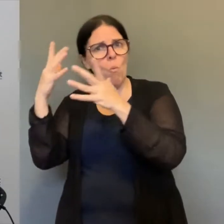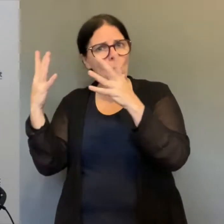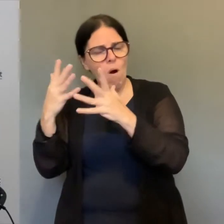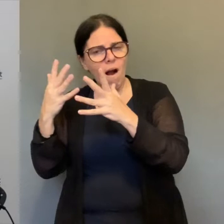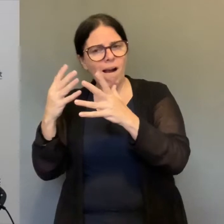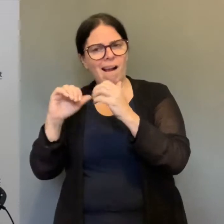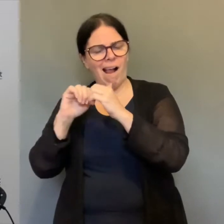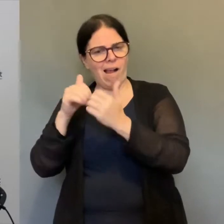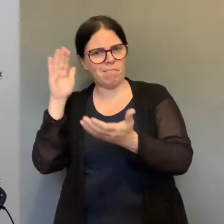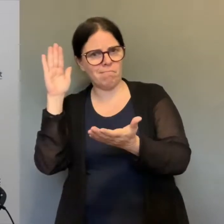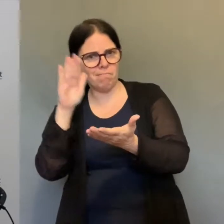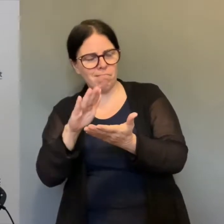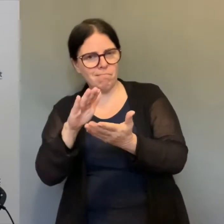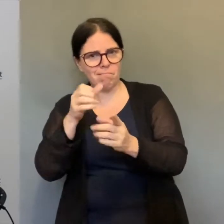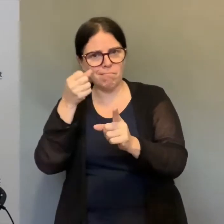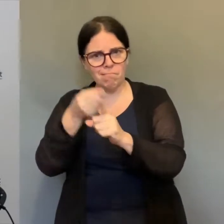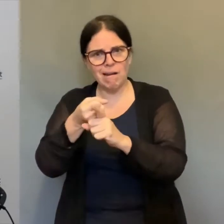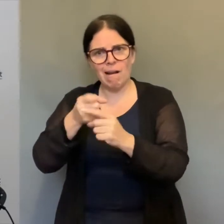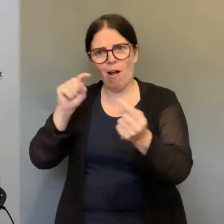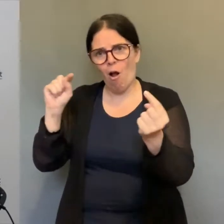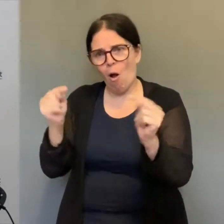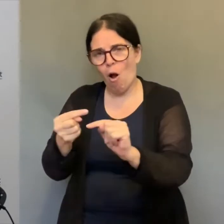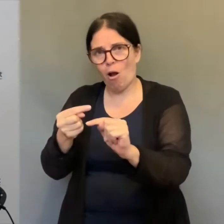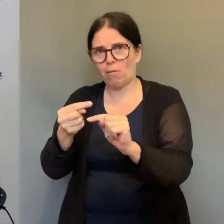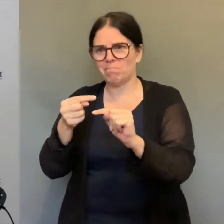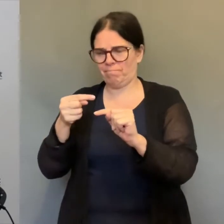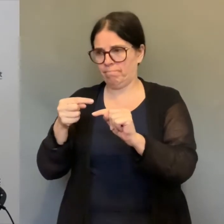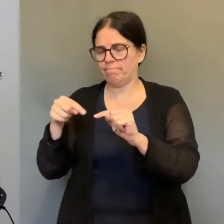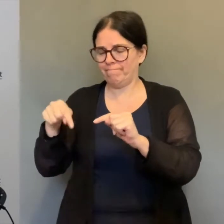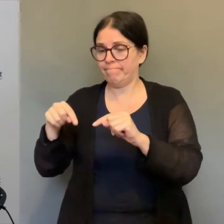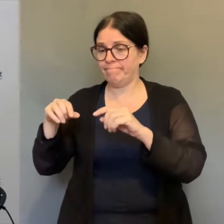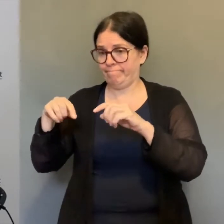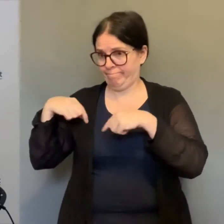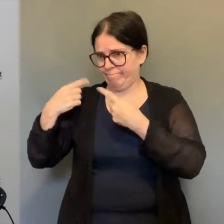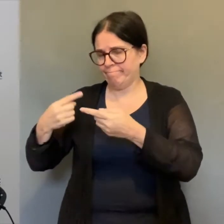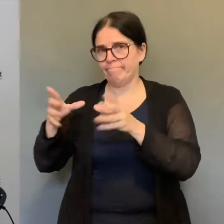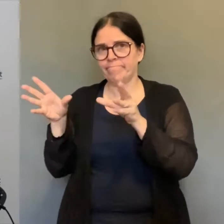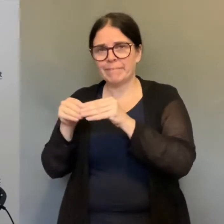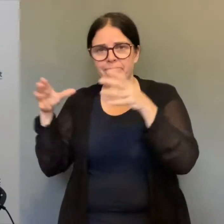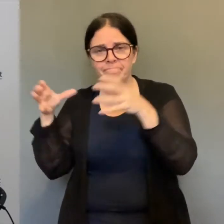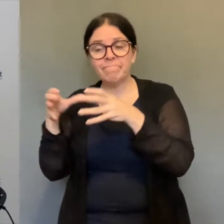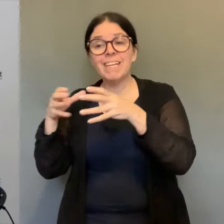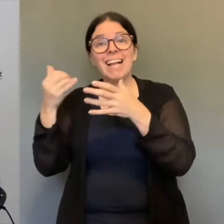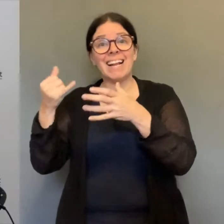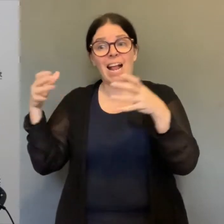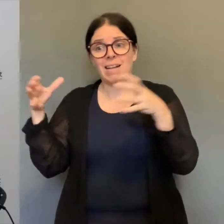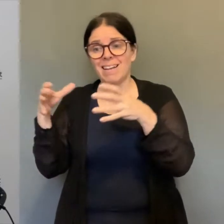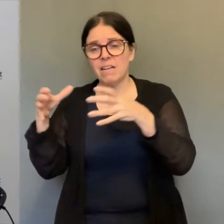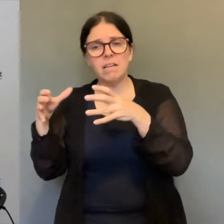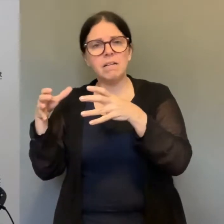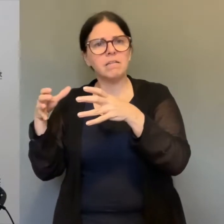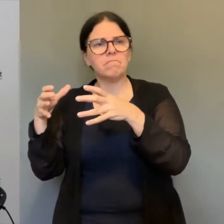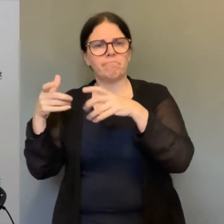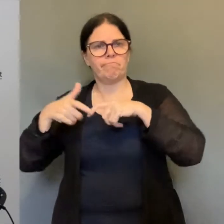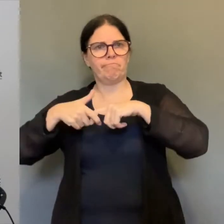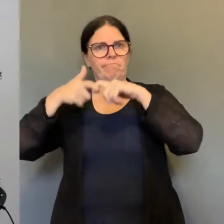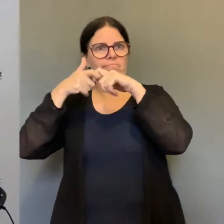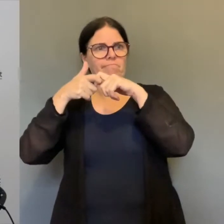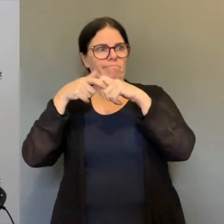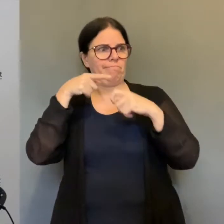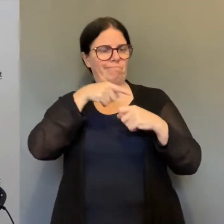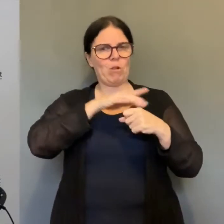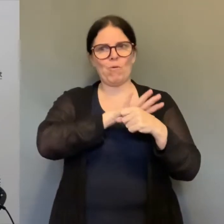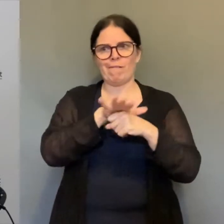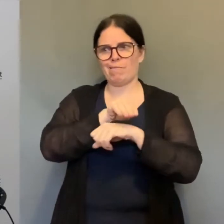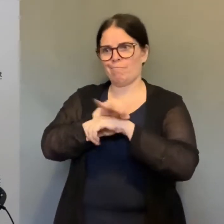Organizations such as the AIDS Committee of Windsor, the House of Soffersing, Hotel du Grace Healthcare, Canadian Mental Health